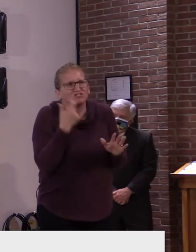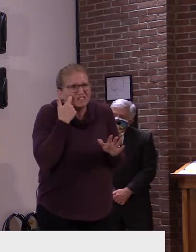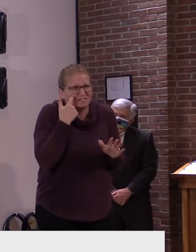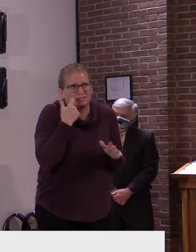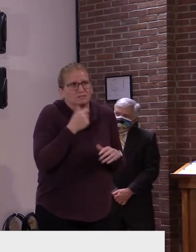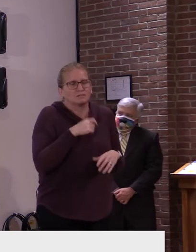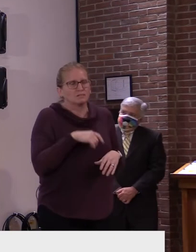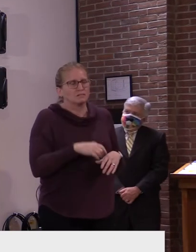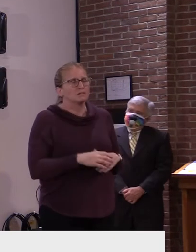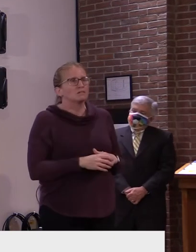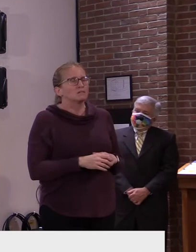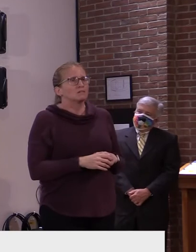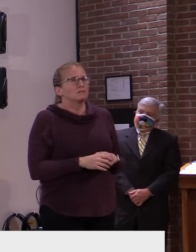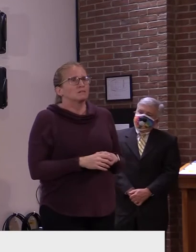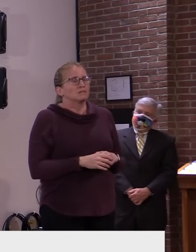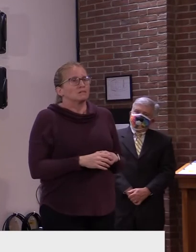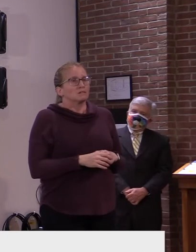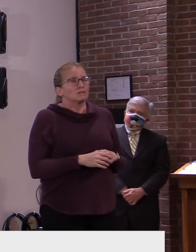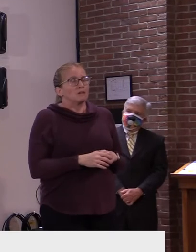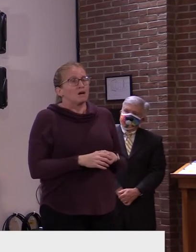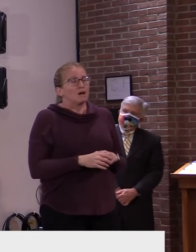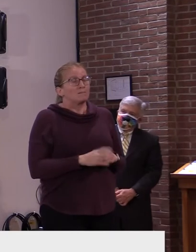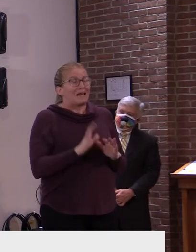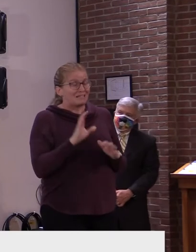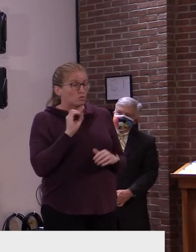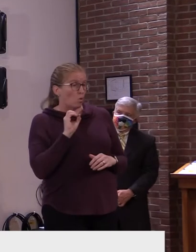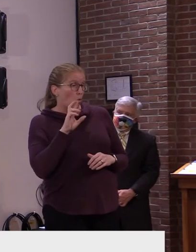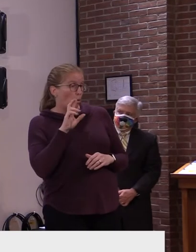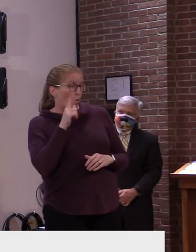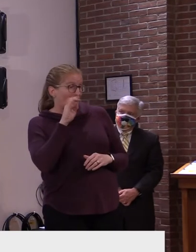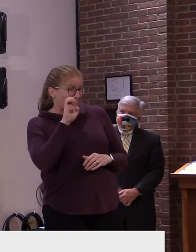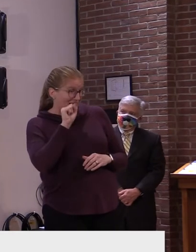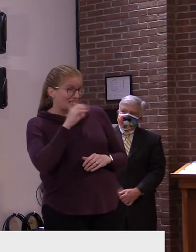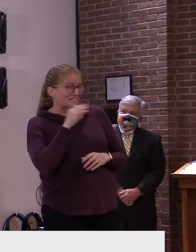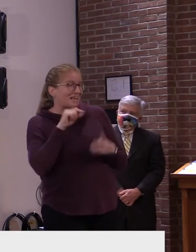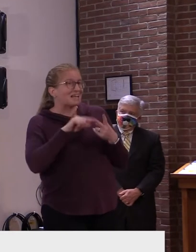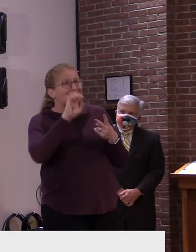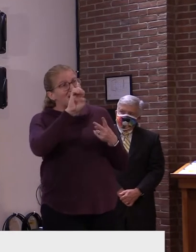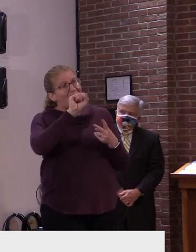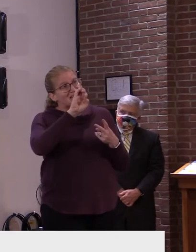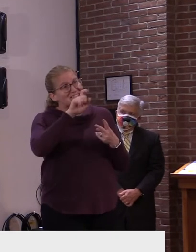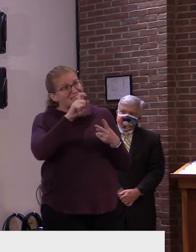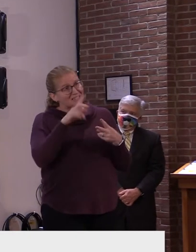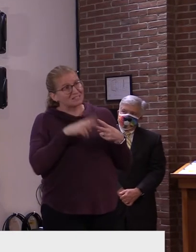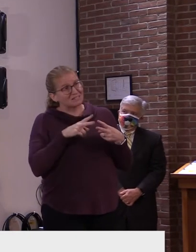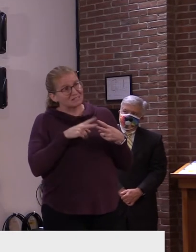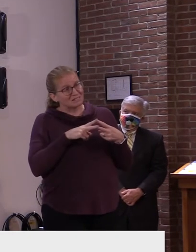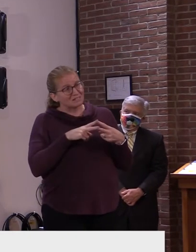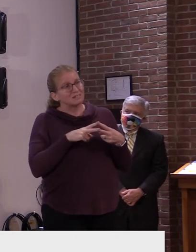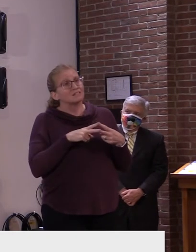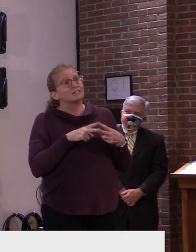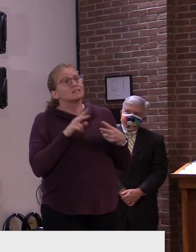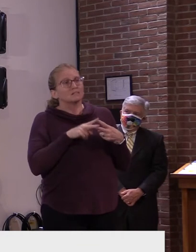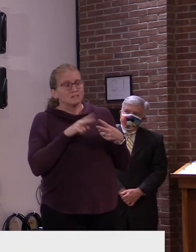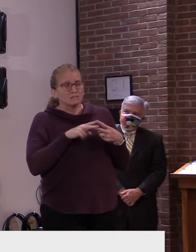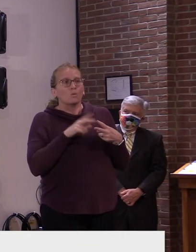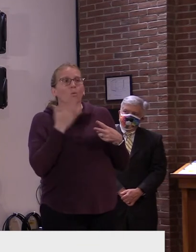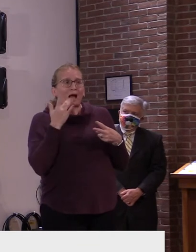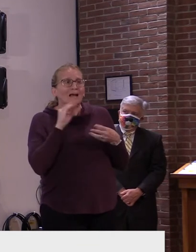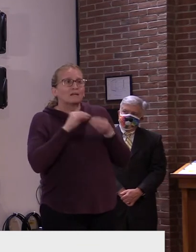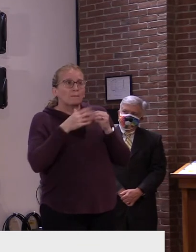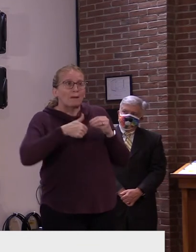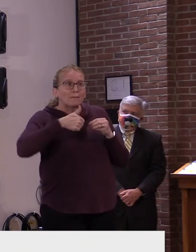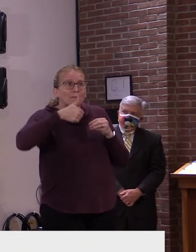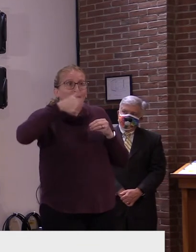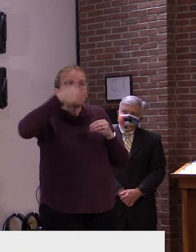and we do believe some of the activity both in orleans and in essex county does relate to cross-state travel